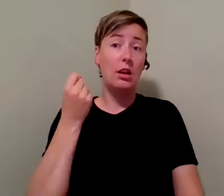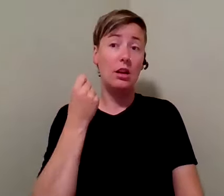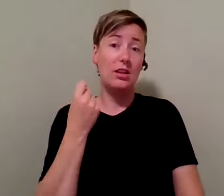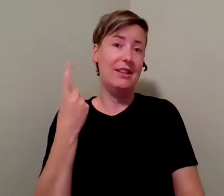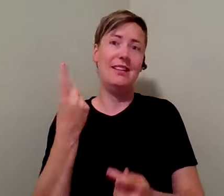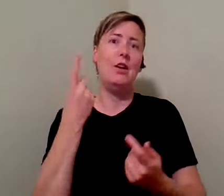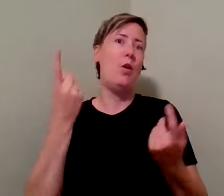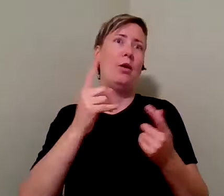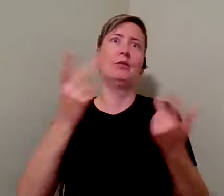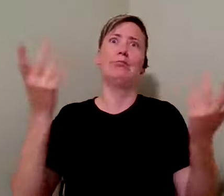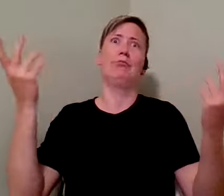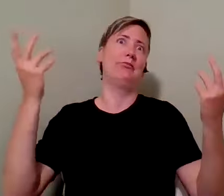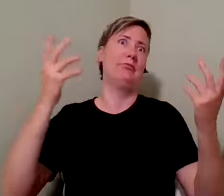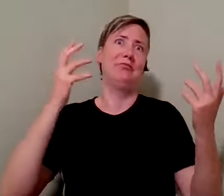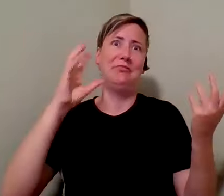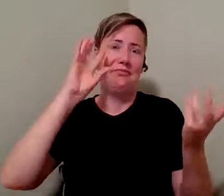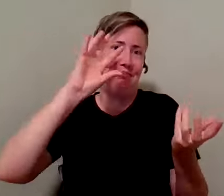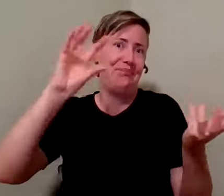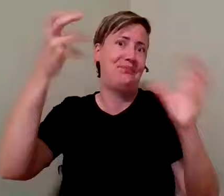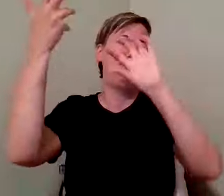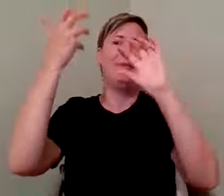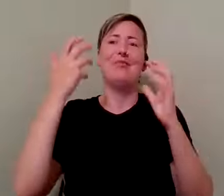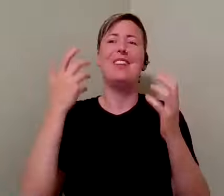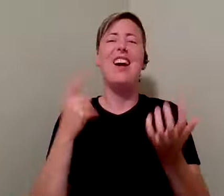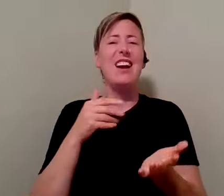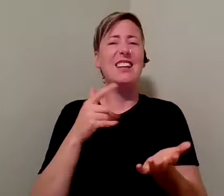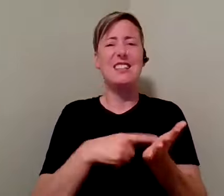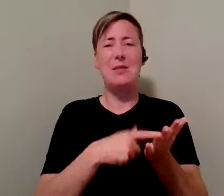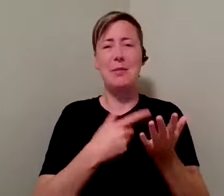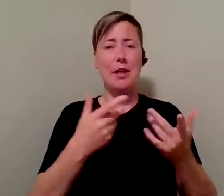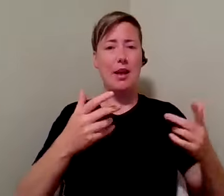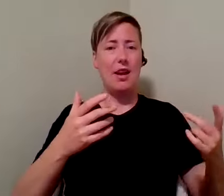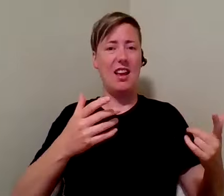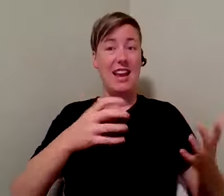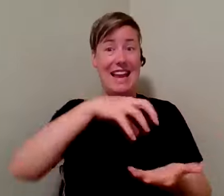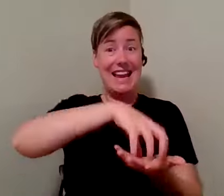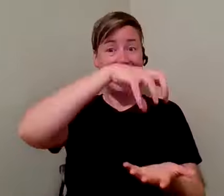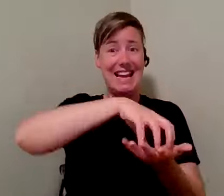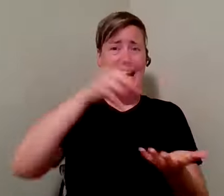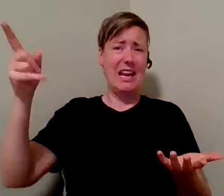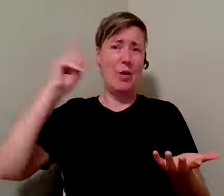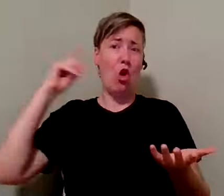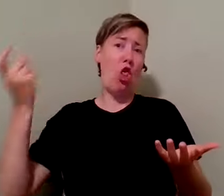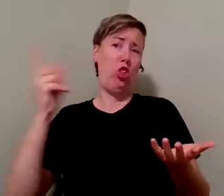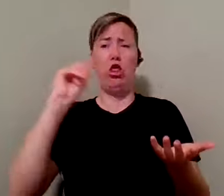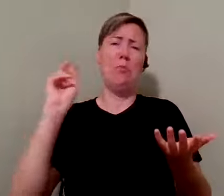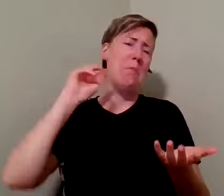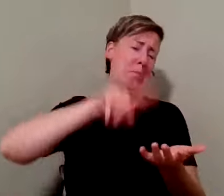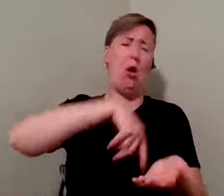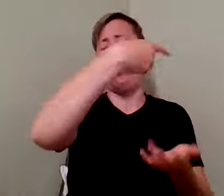spectacular, take a header into the cake, break a bottle of my dad's best scotch, try and do a headstand in the